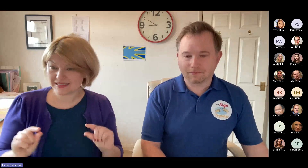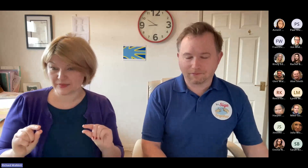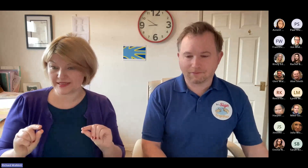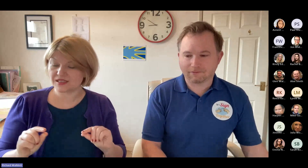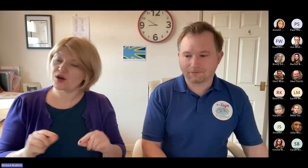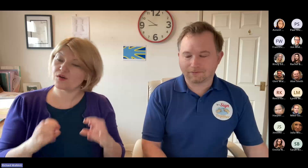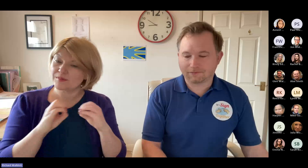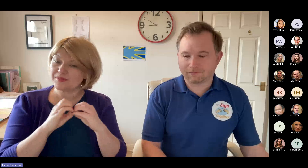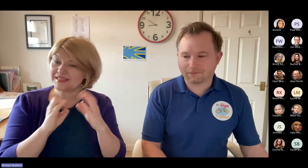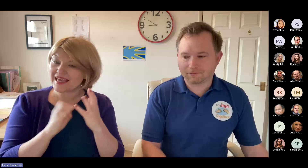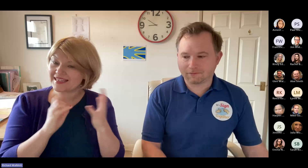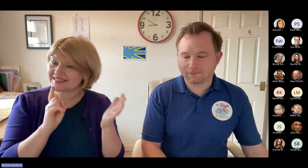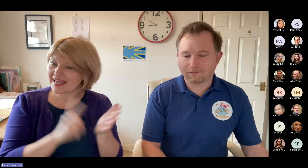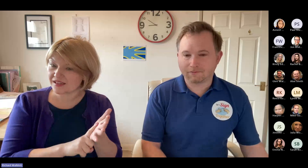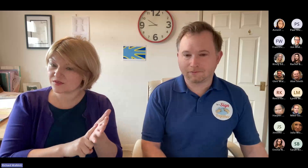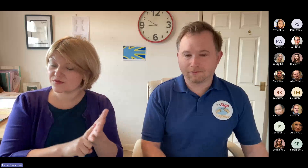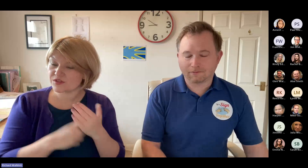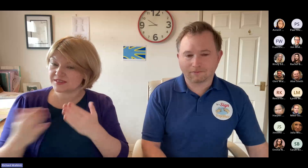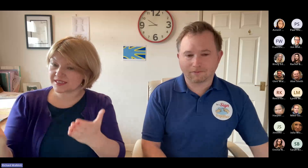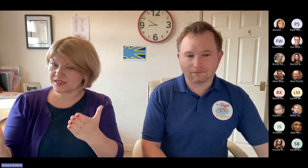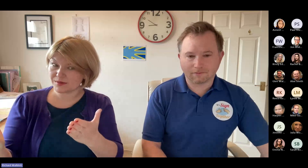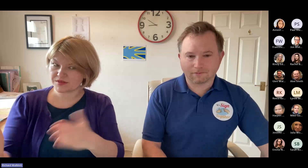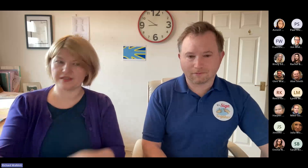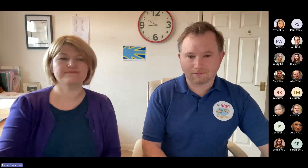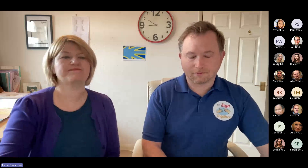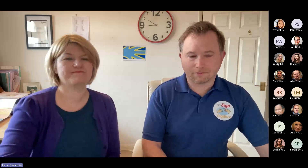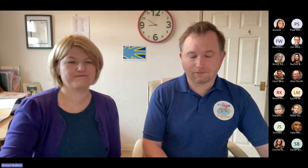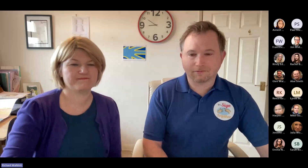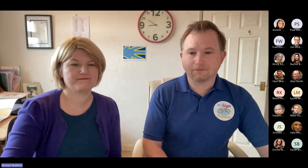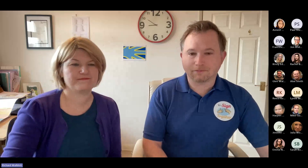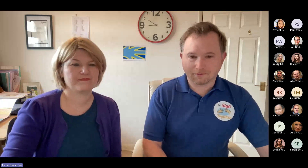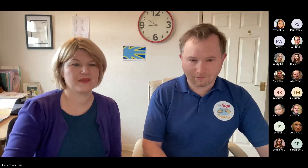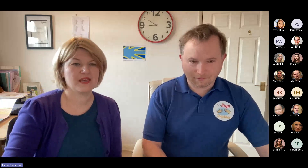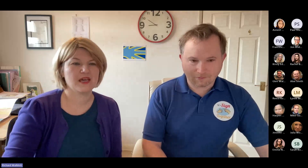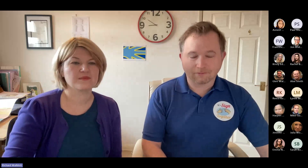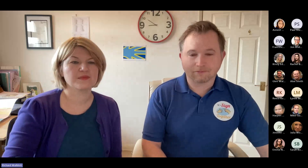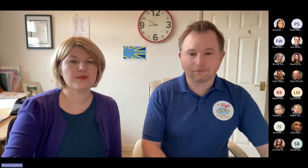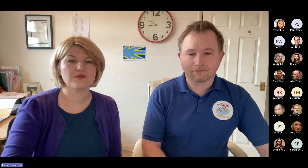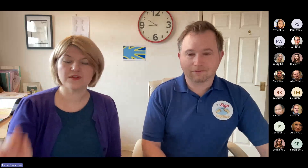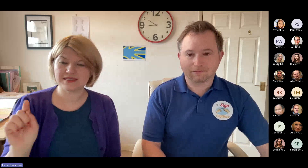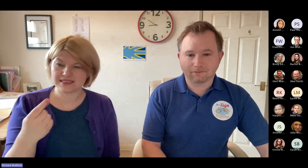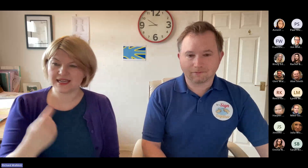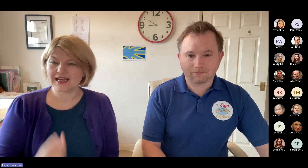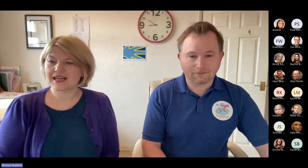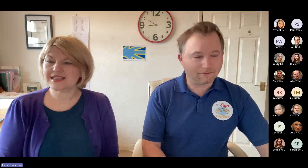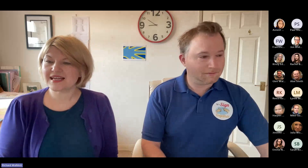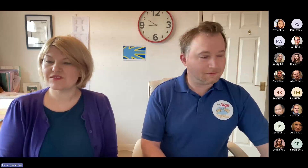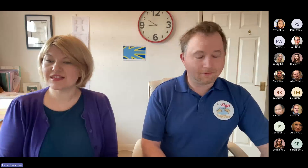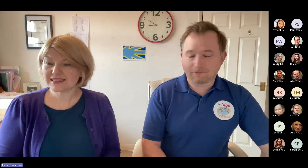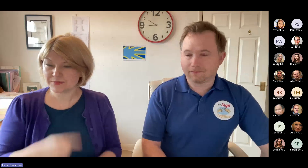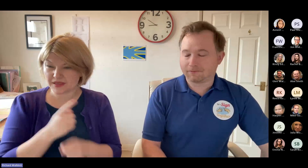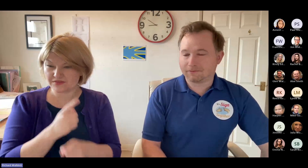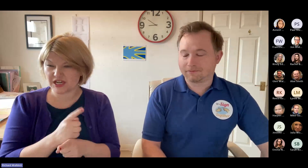little bit of BSL for you to take away with you. But firstly, let's have a little bit of a